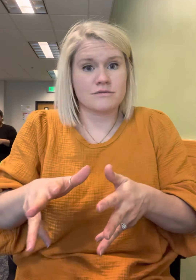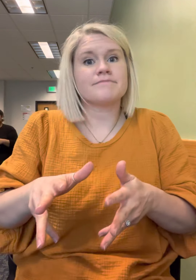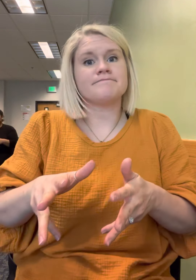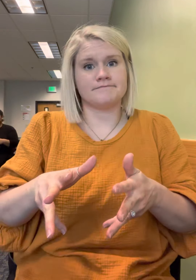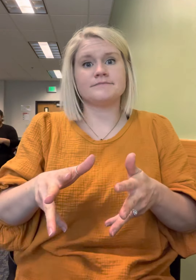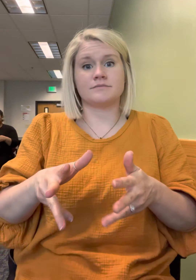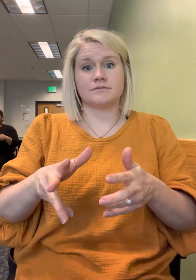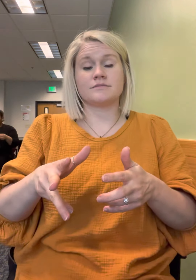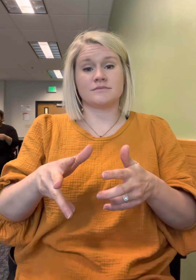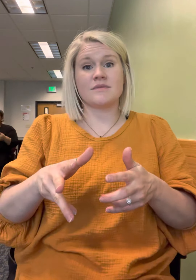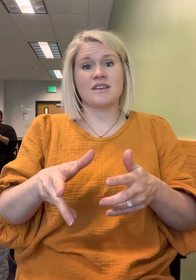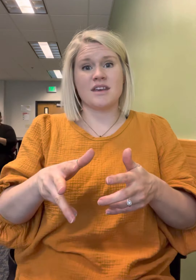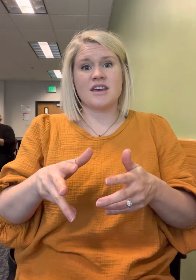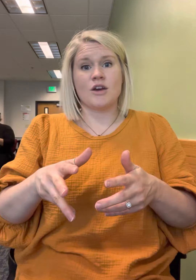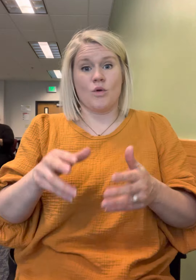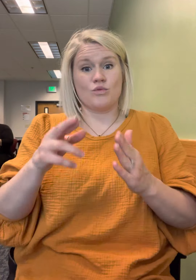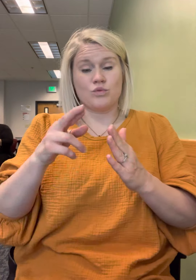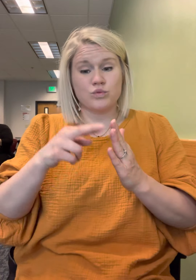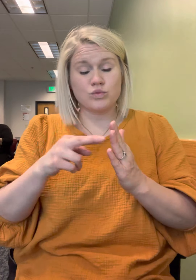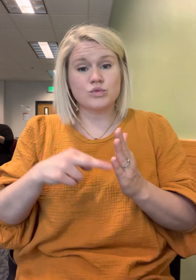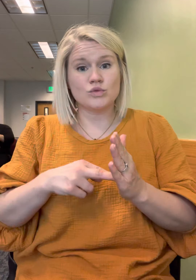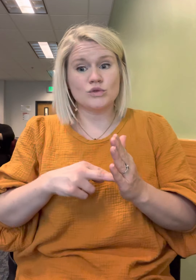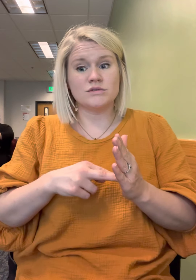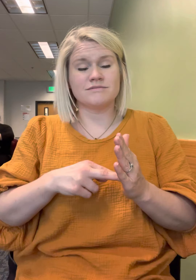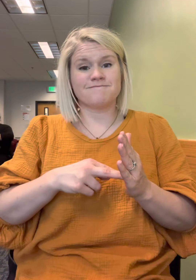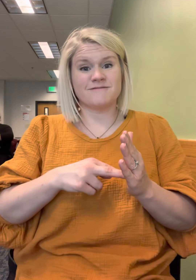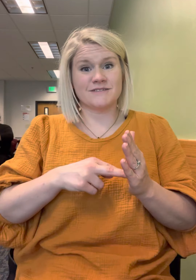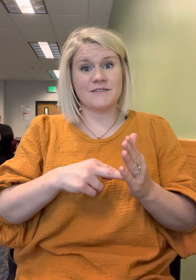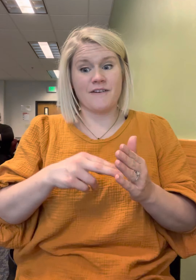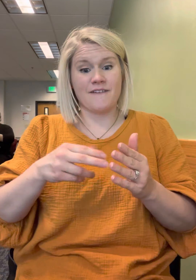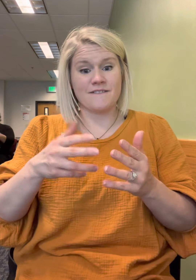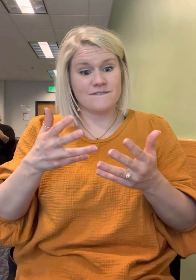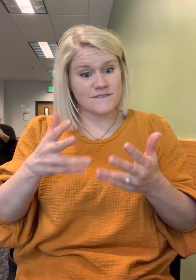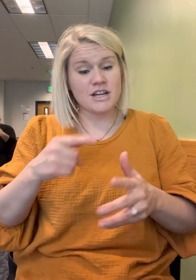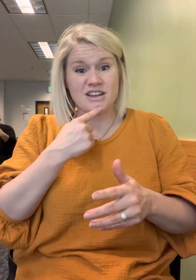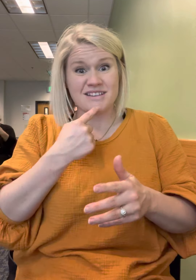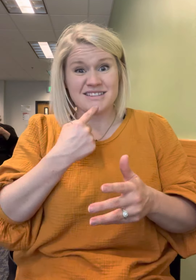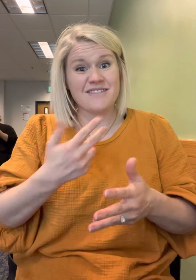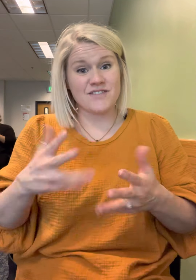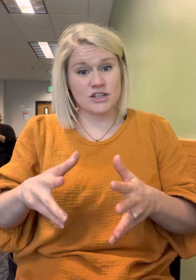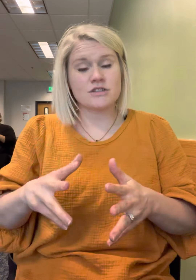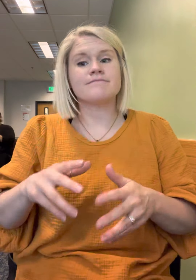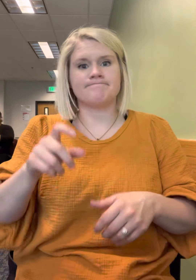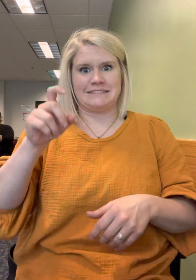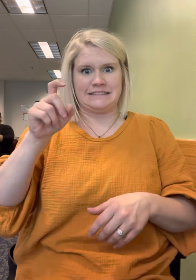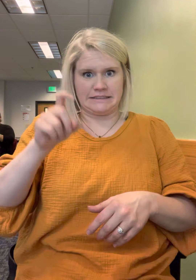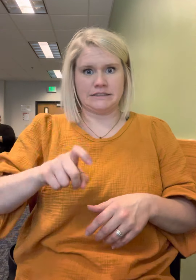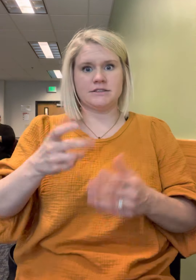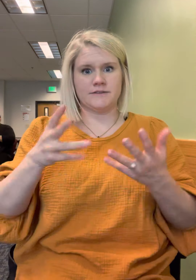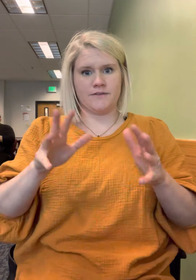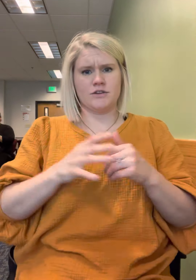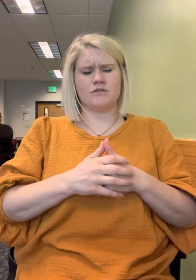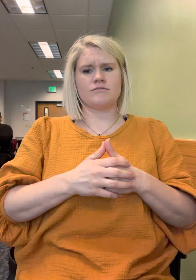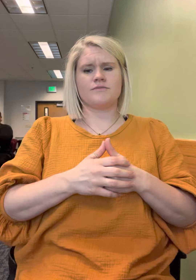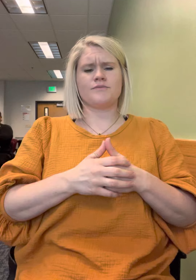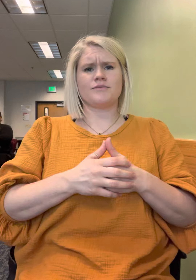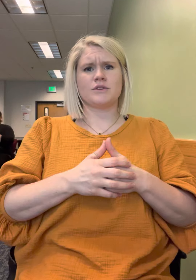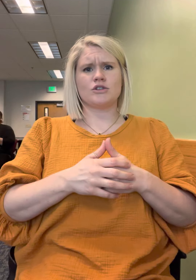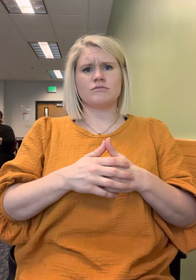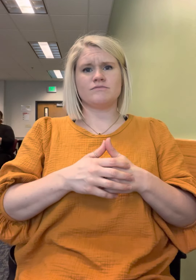time. It's a second way of showing that we respect each other because you know you don't like to wait when somebody else isn't